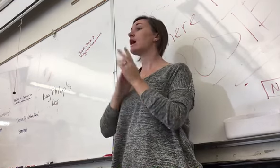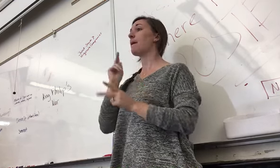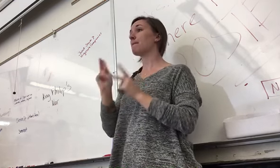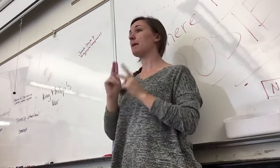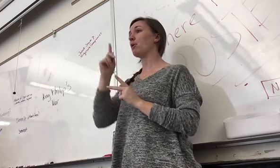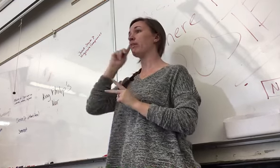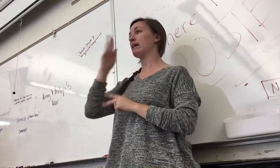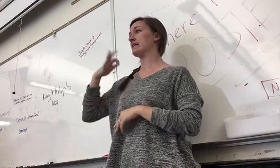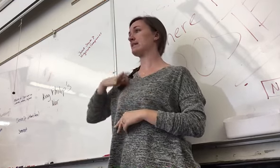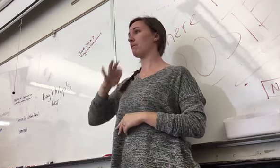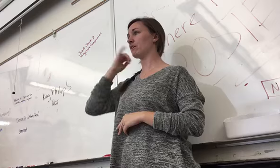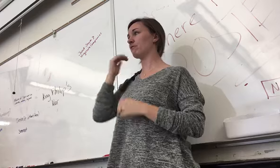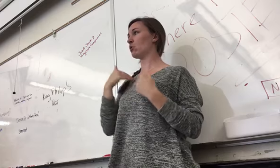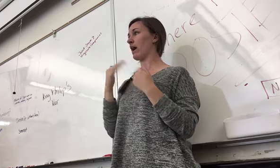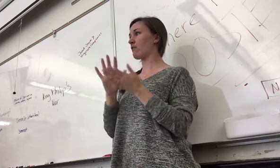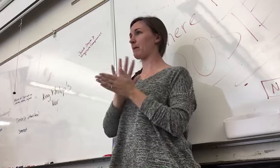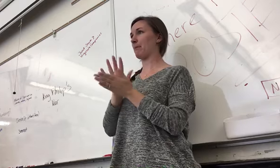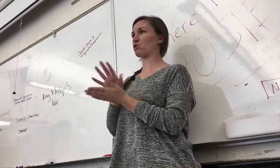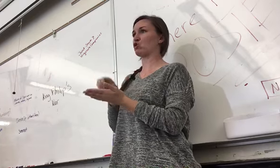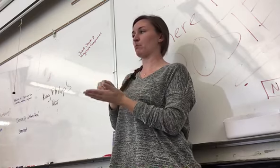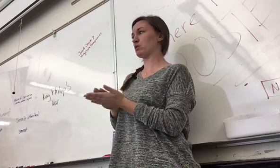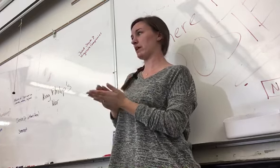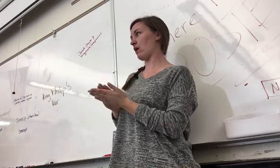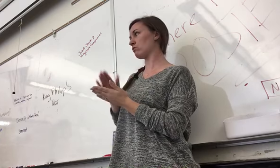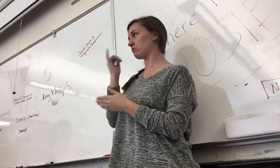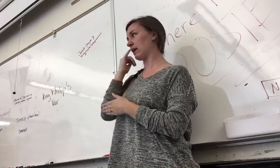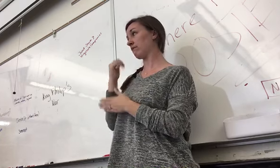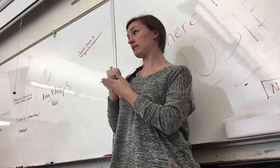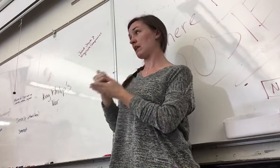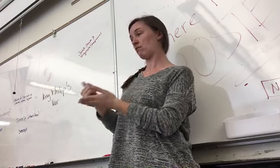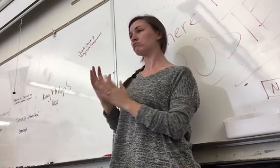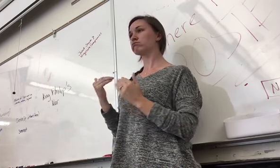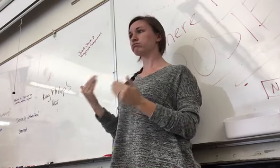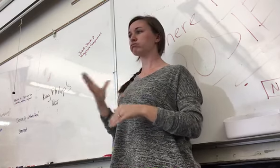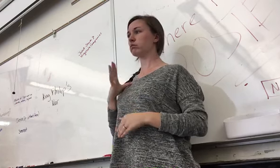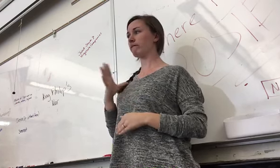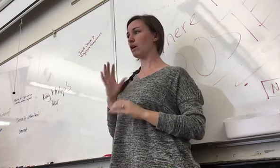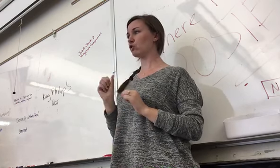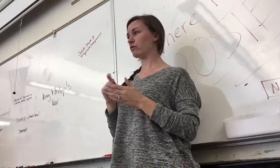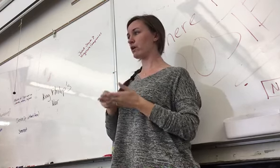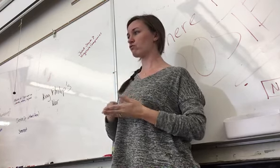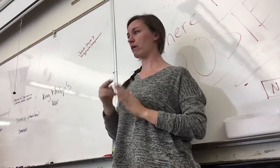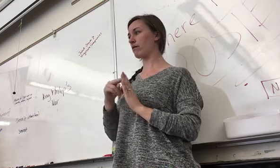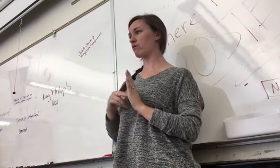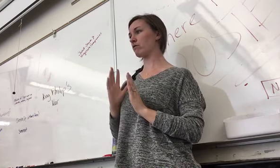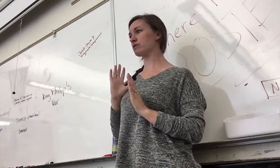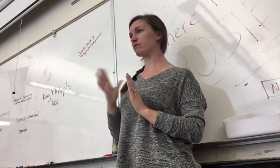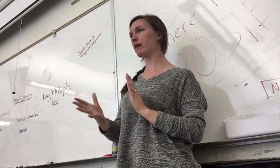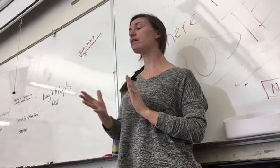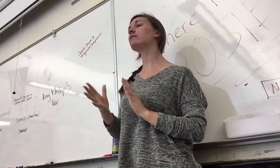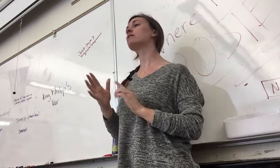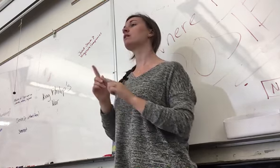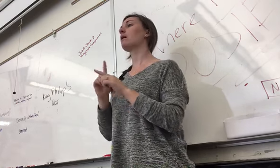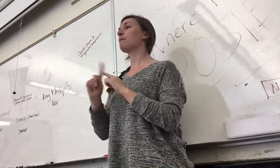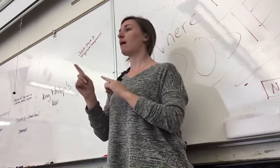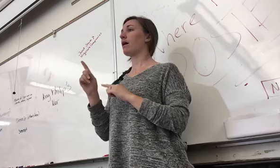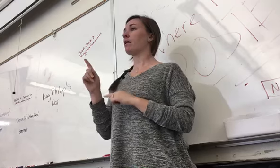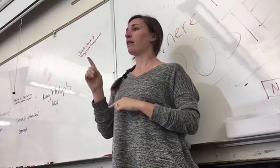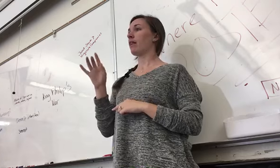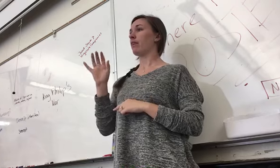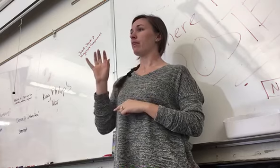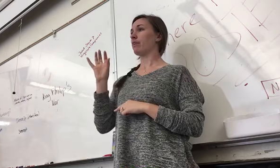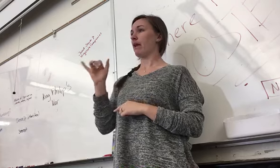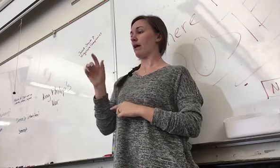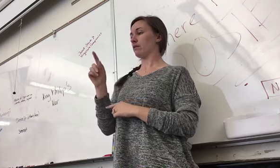to have maybe a sheet of paper to write some of this stuff down. If that's helpful to you, that's up to you. But the Iroquois Confederacy, or the